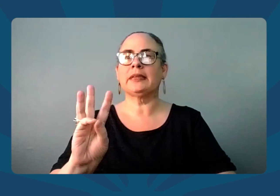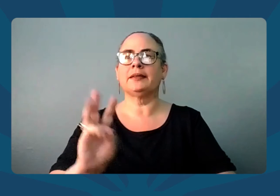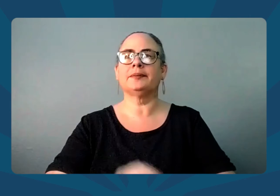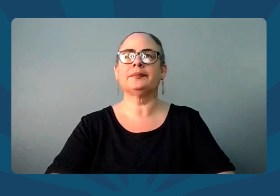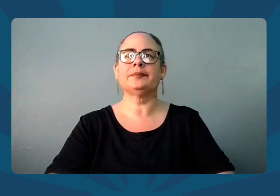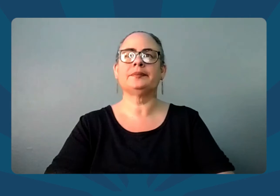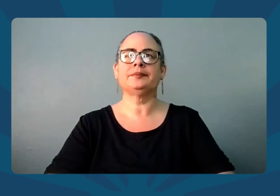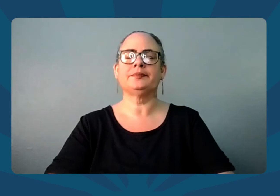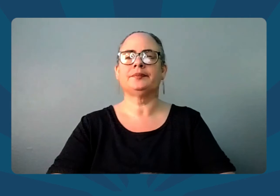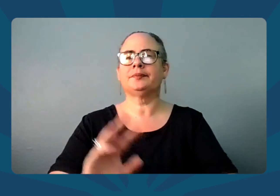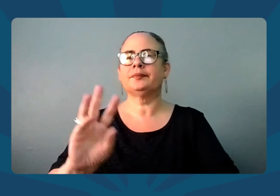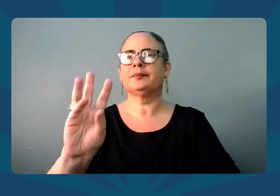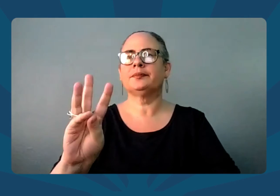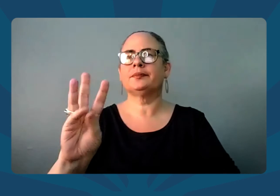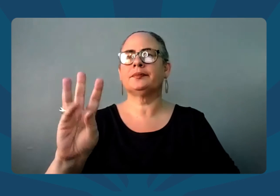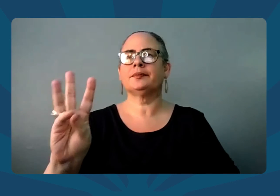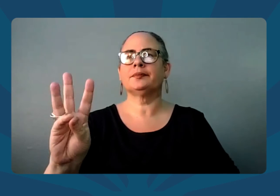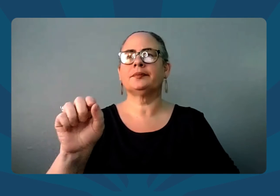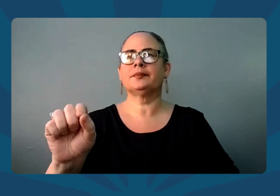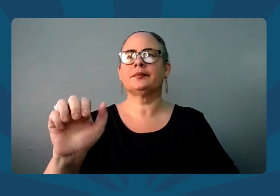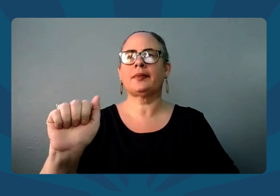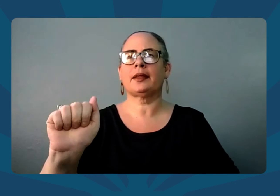traditional. Website,